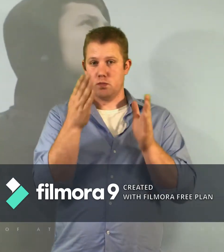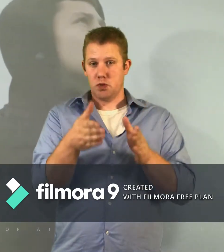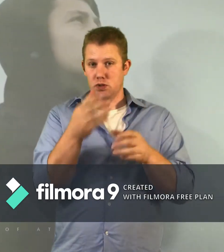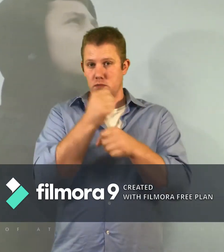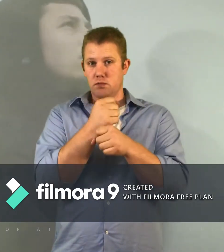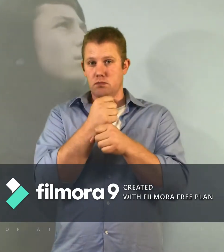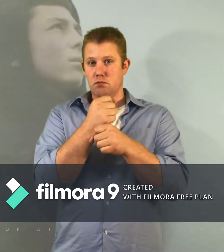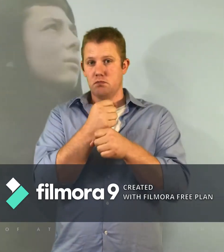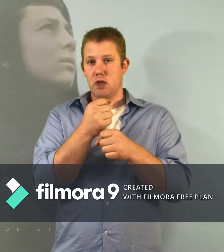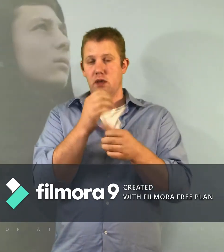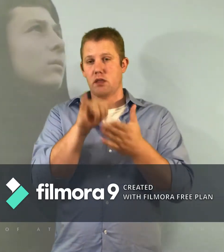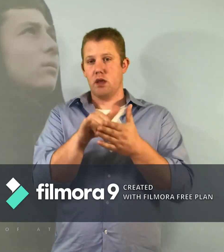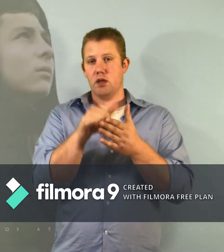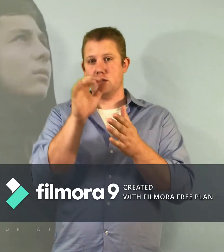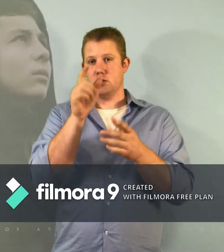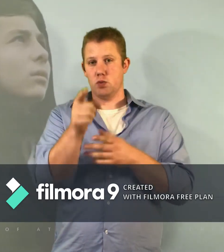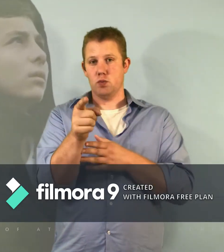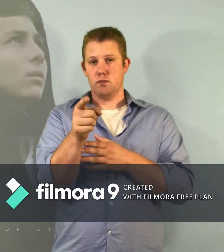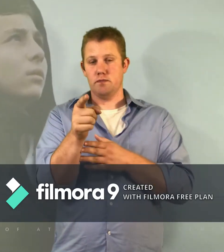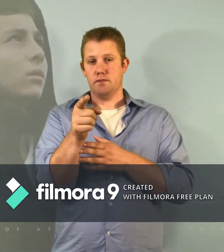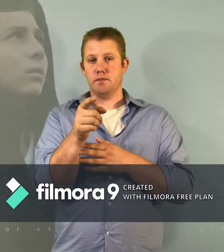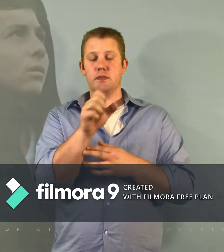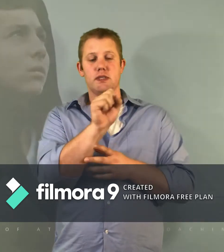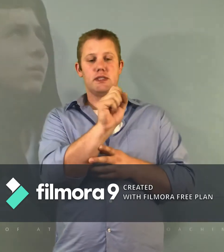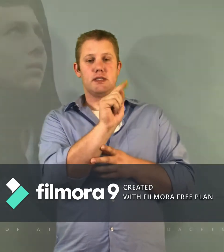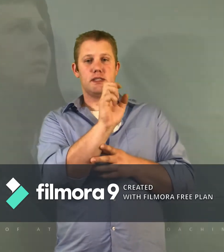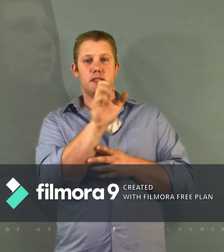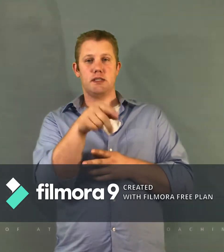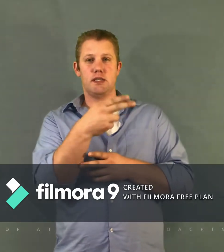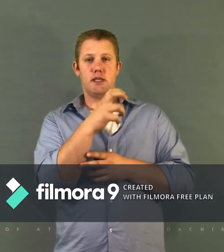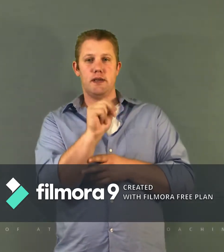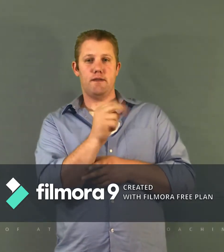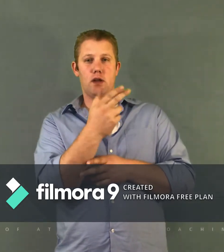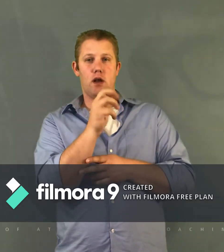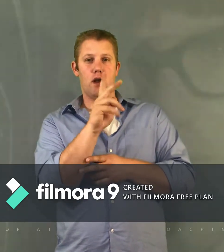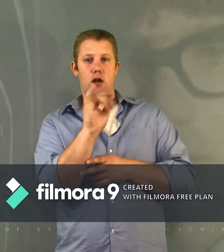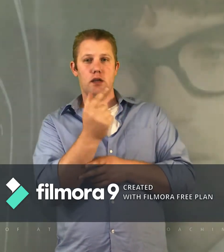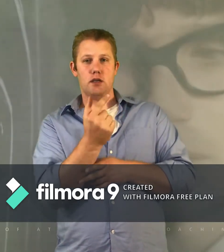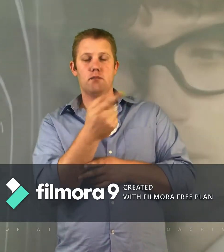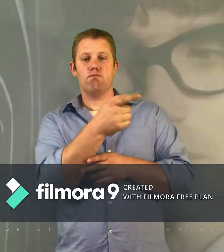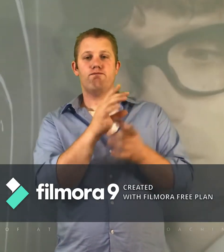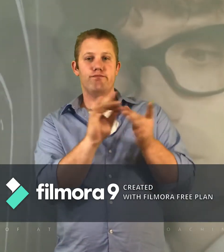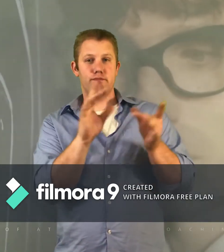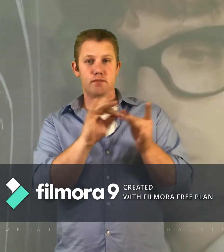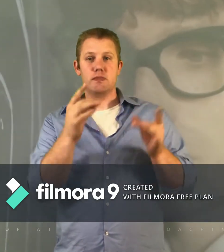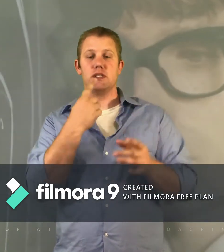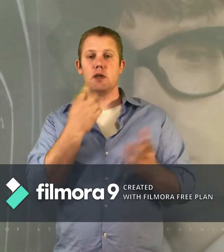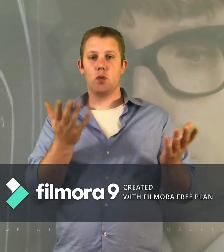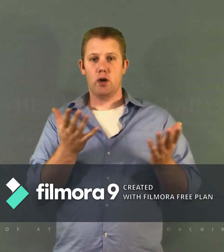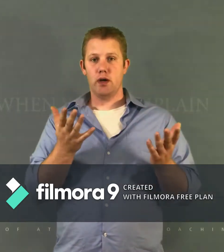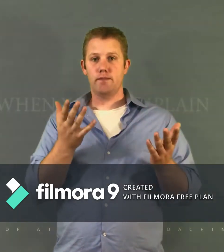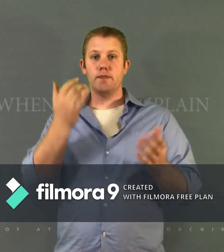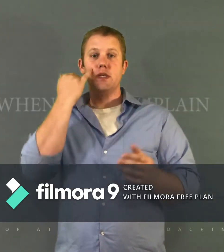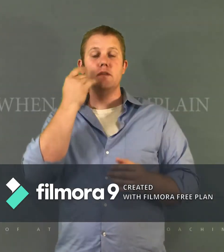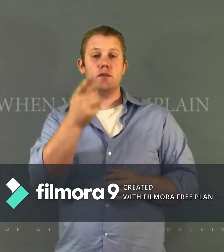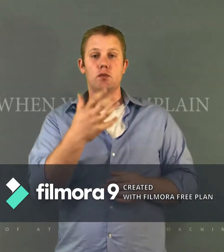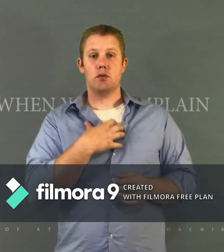choice only you get to make. But as Stephen Hawking said, when you